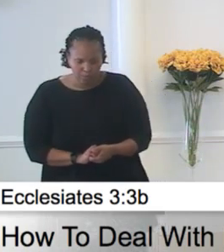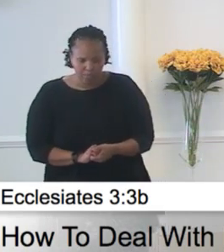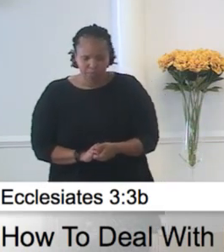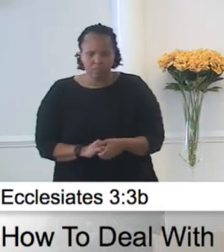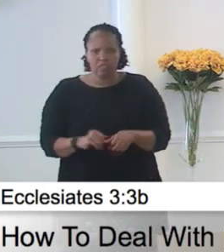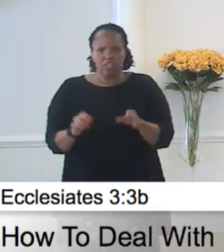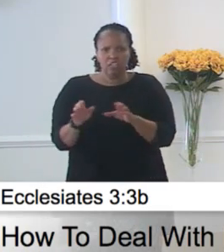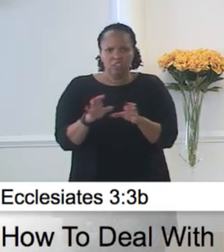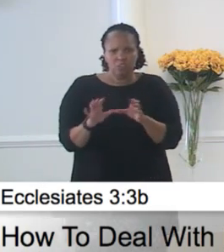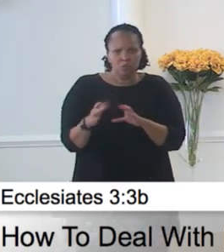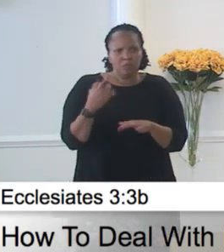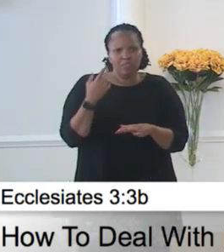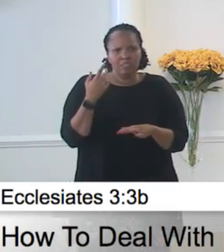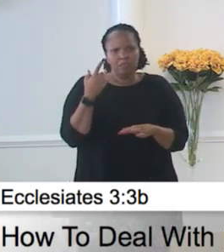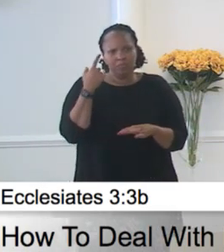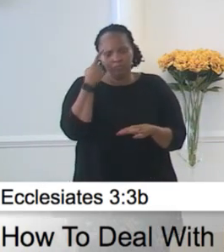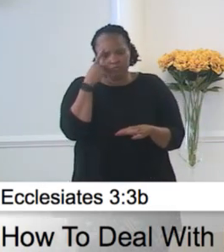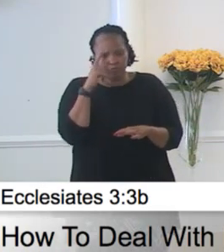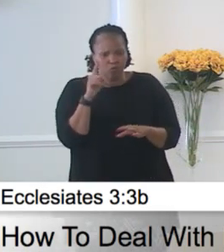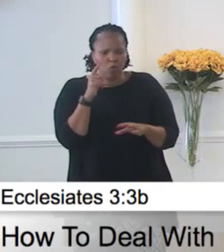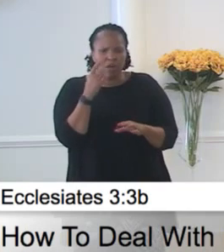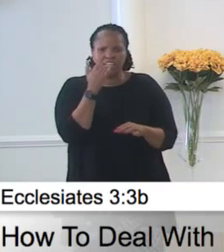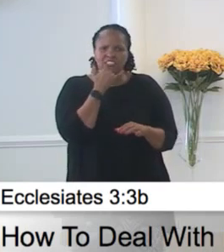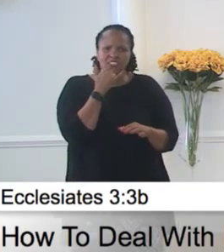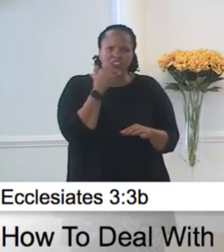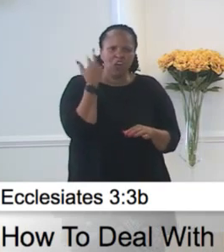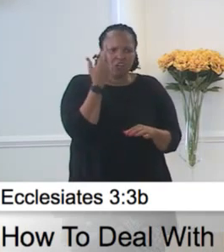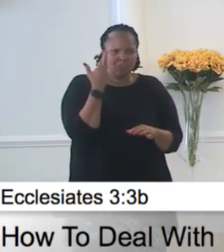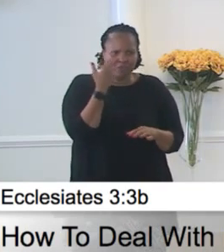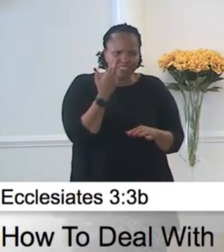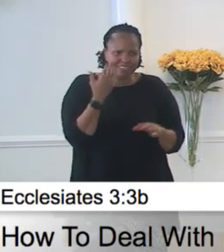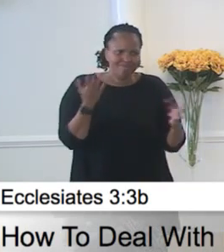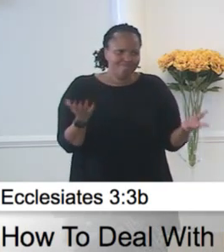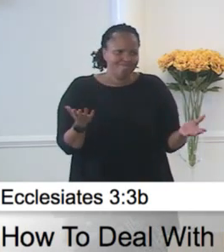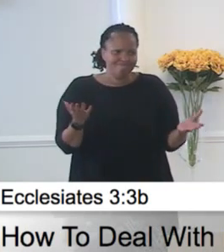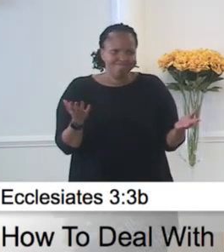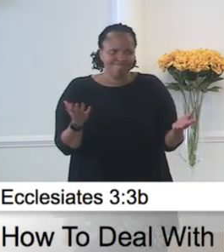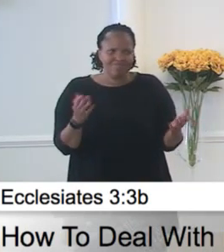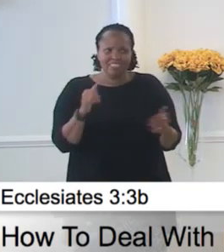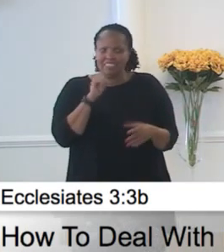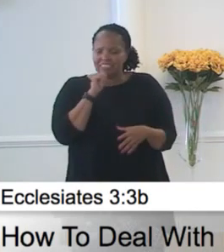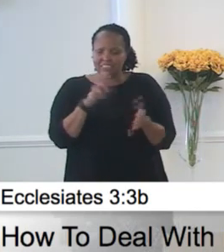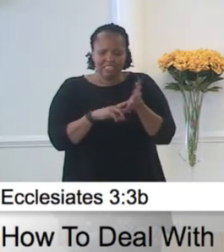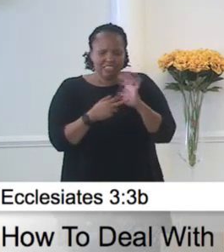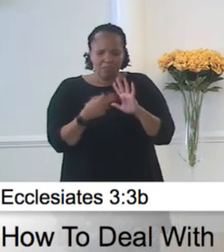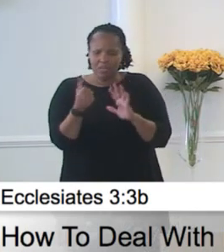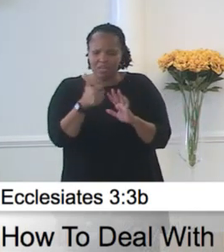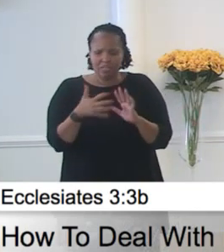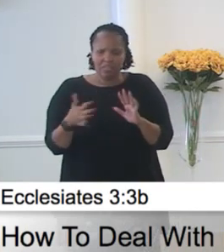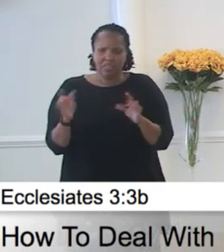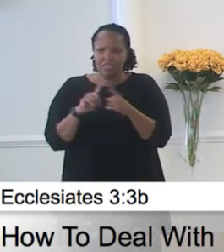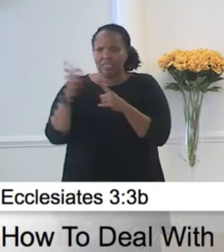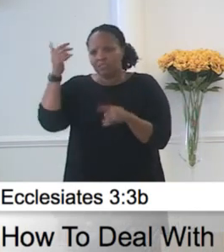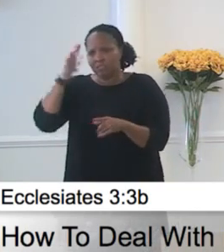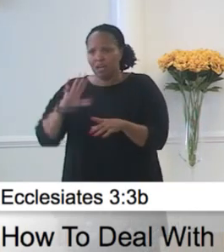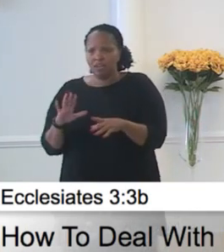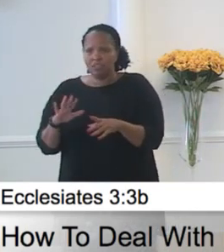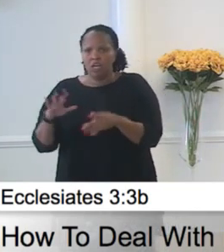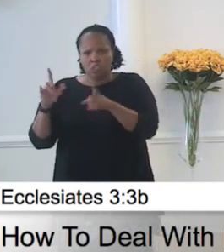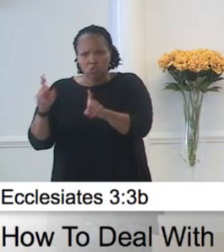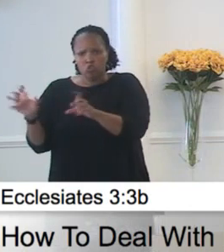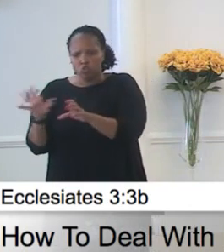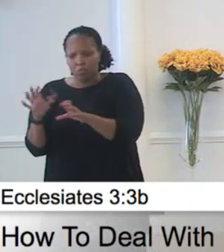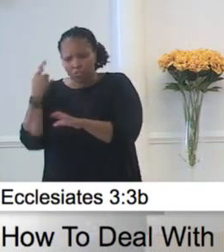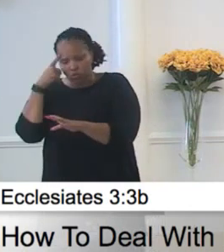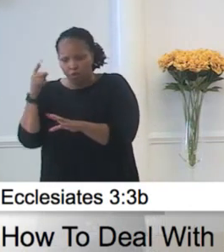Just doing them for the sake of doing them because it's right doesn't mean anything in the eyes of God.